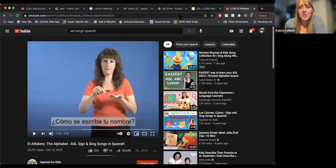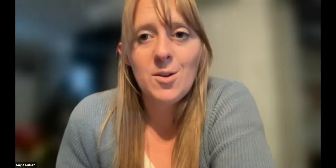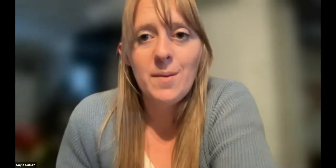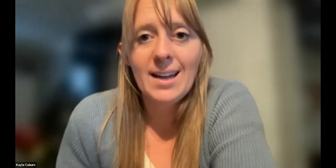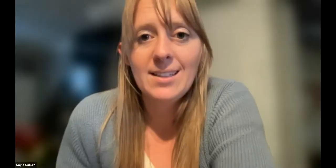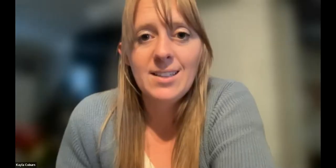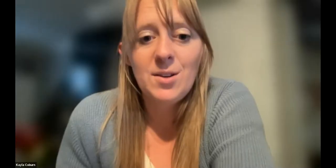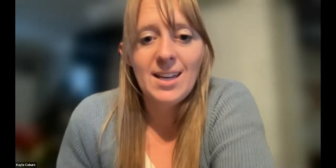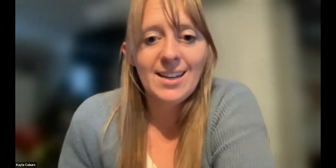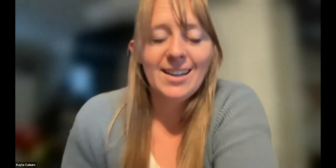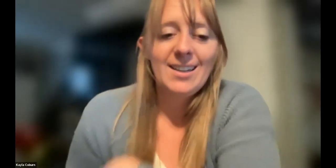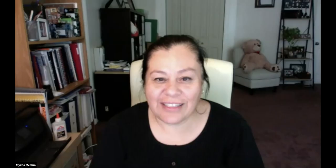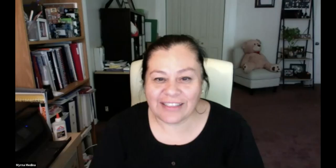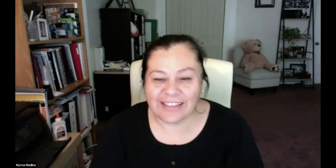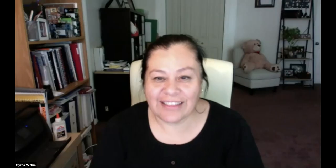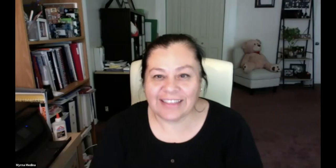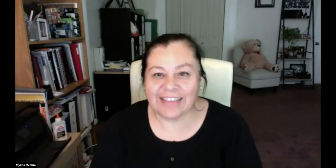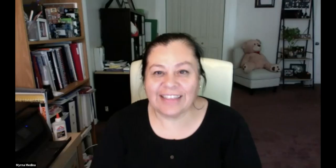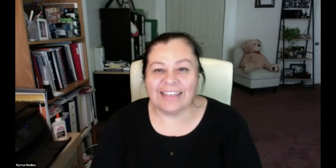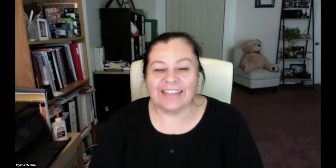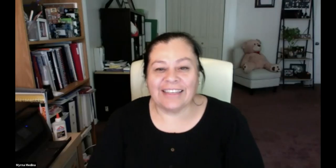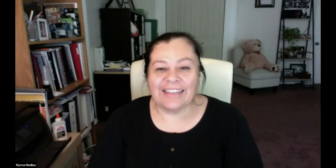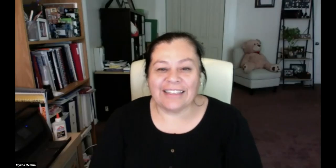Let's go back to here. Entonces,